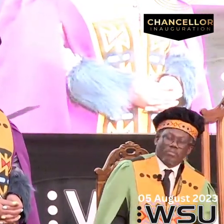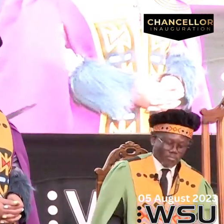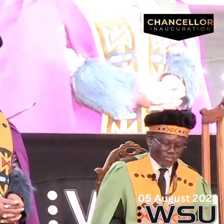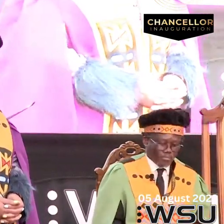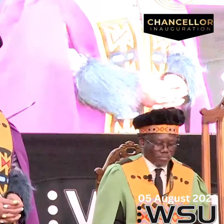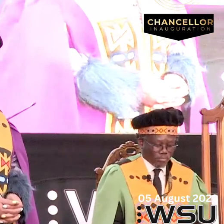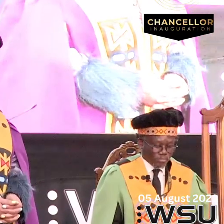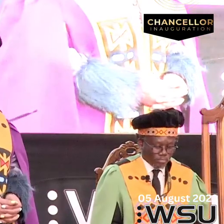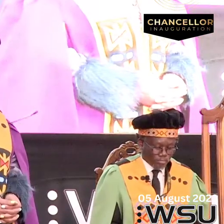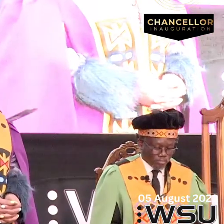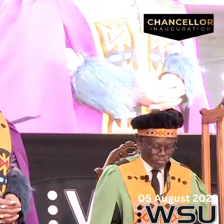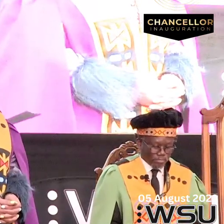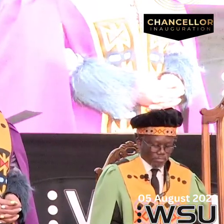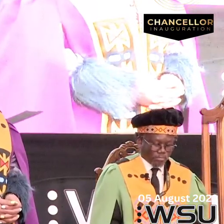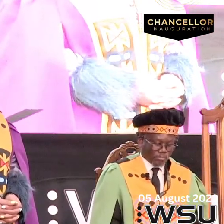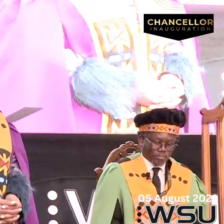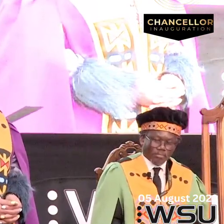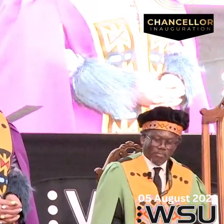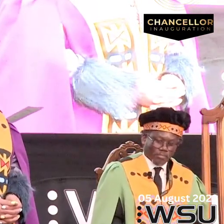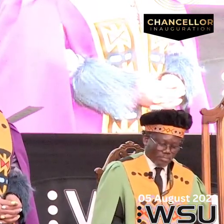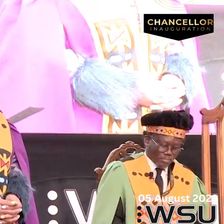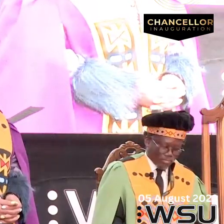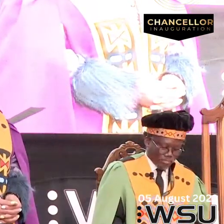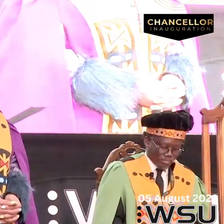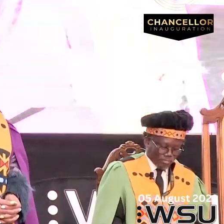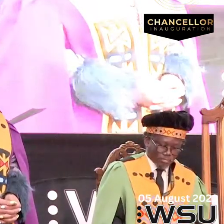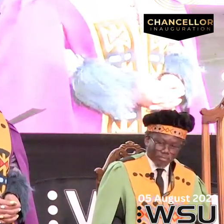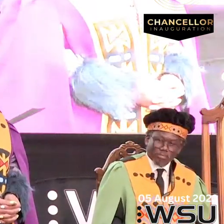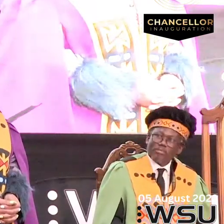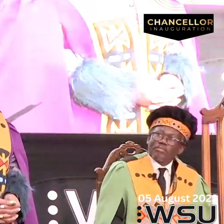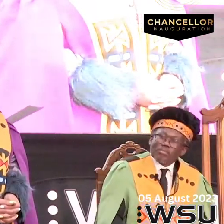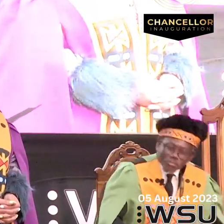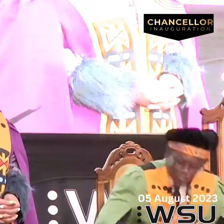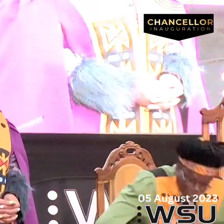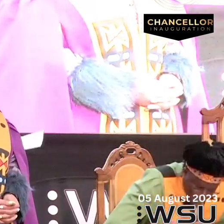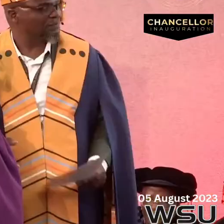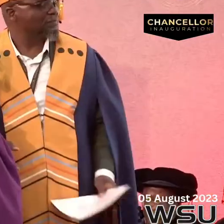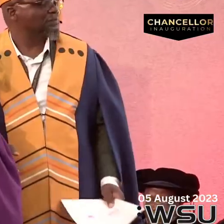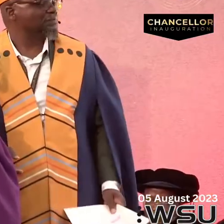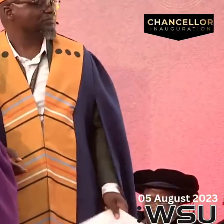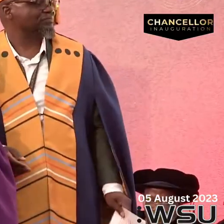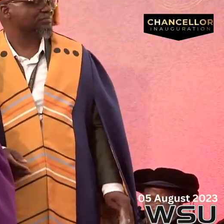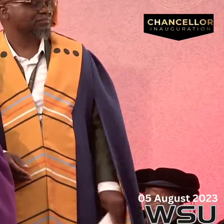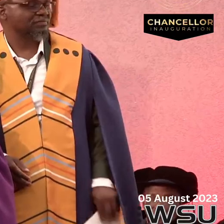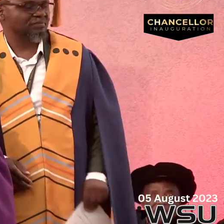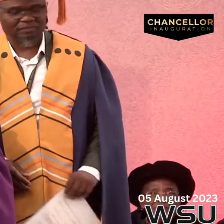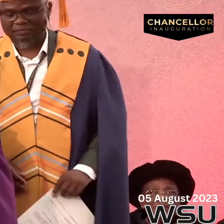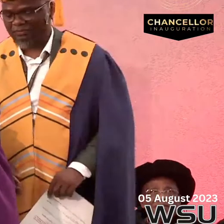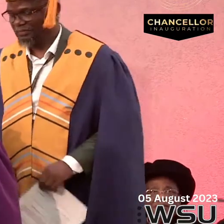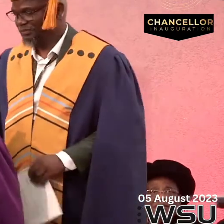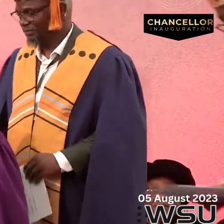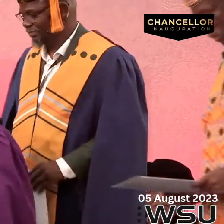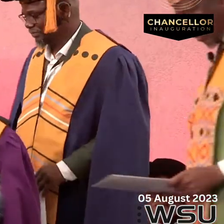Chairperson of Council, I present the Chancellor to you.